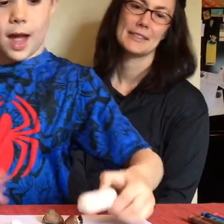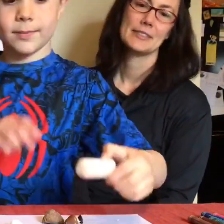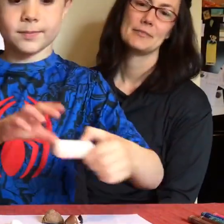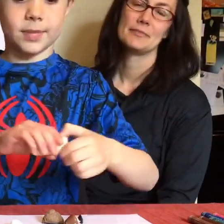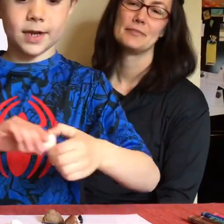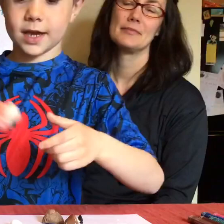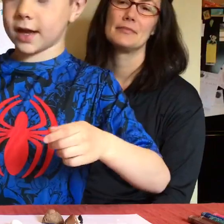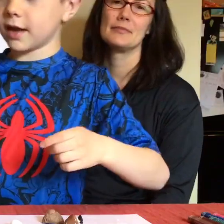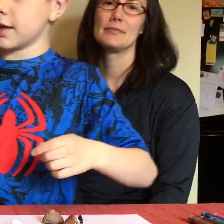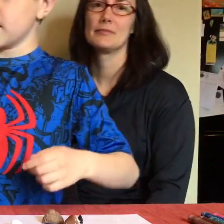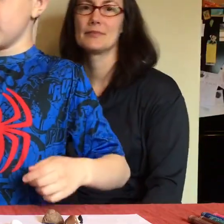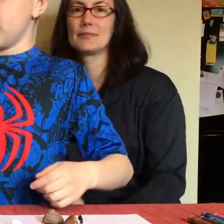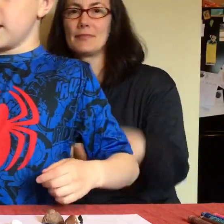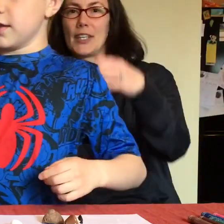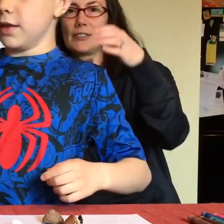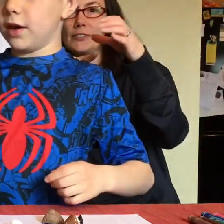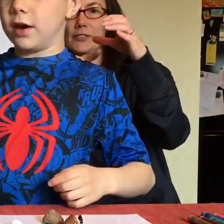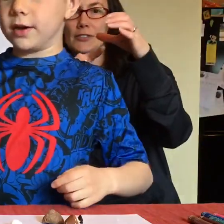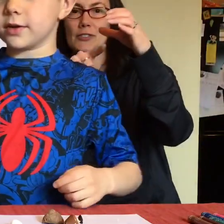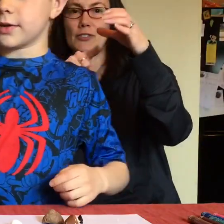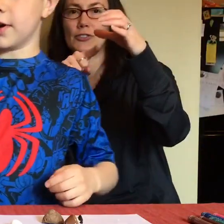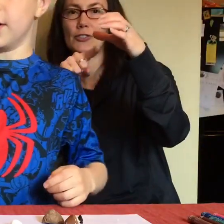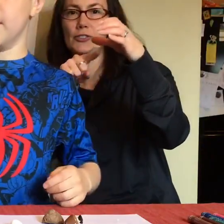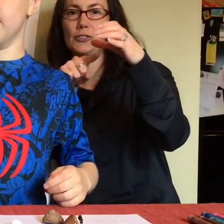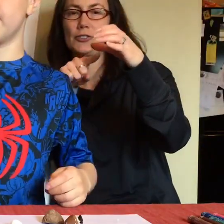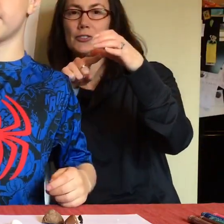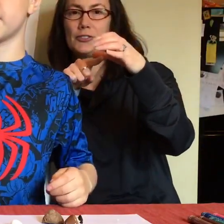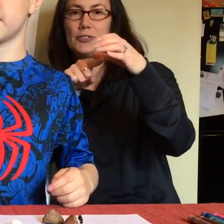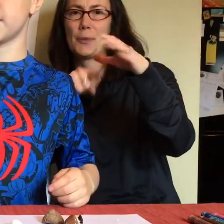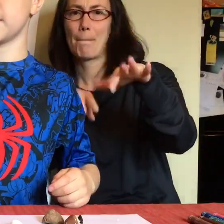I'm picking the